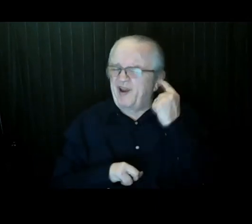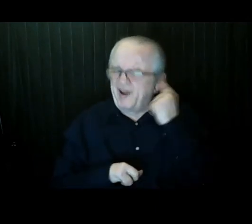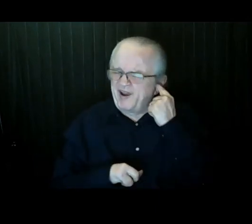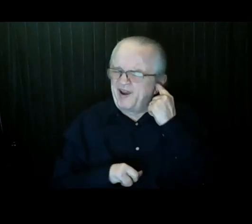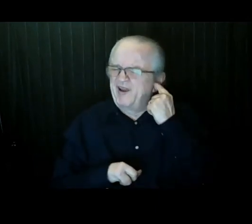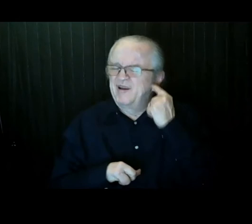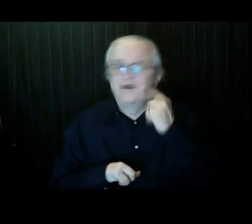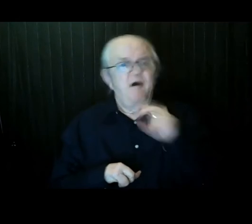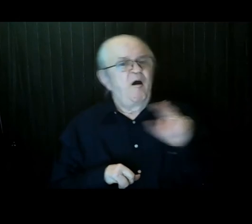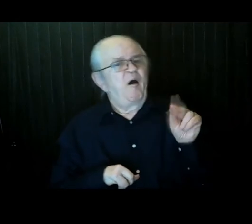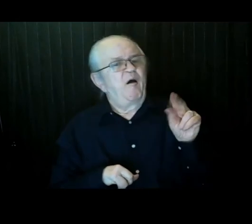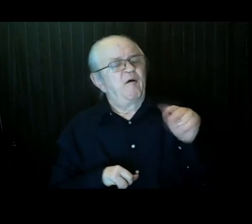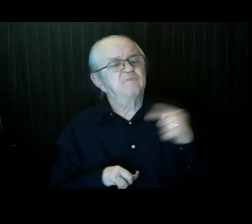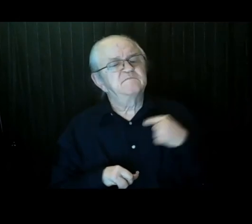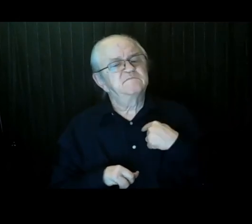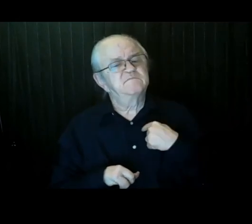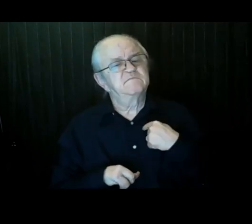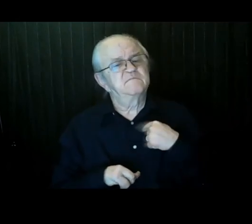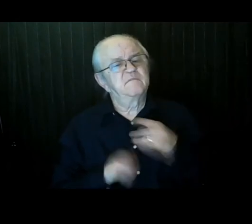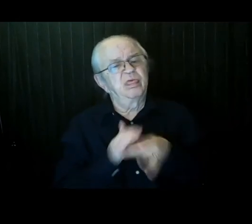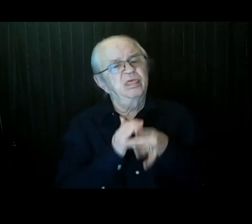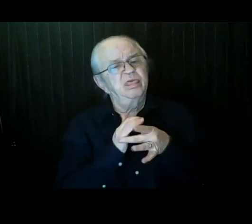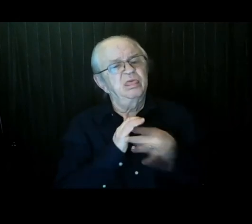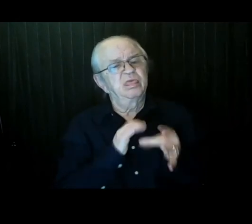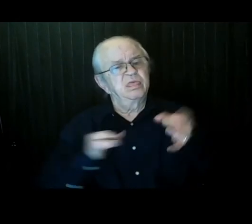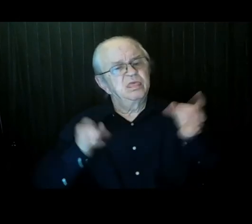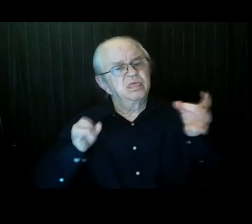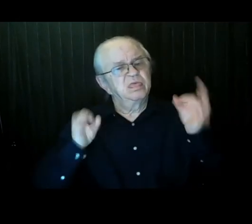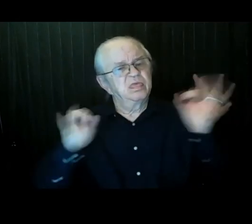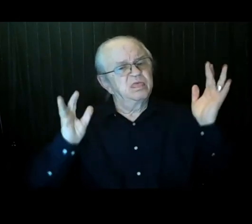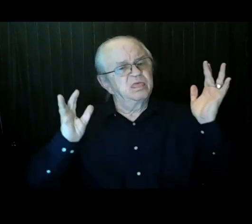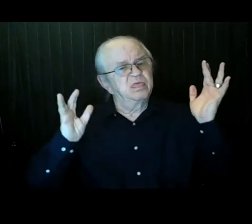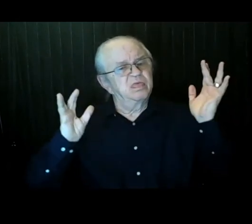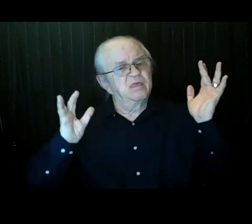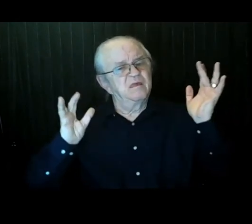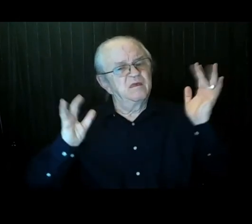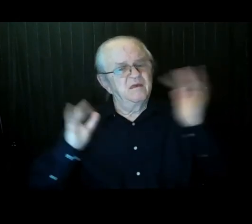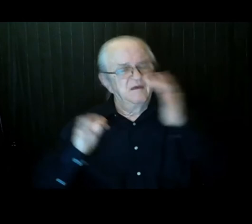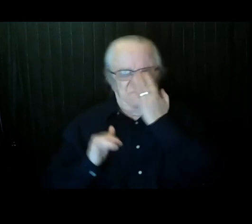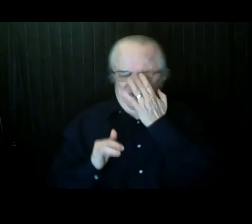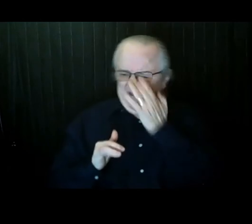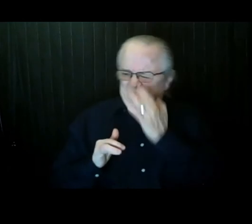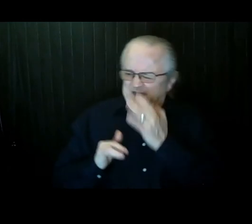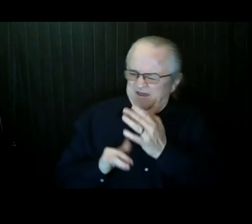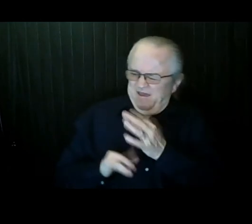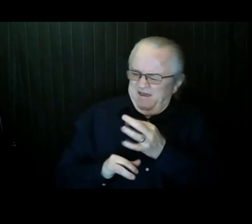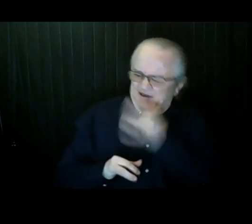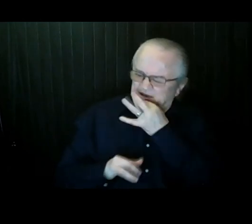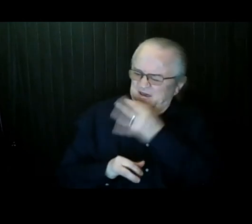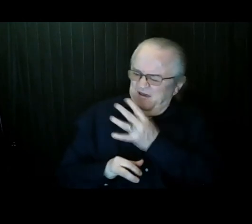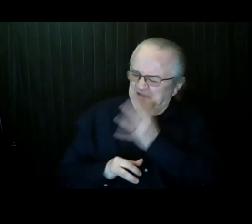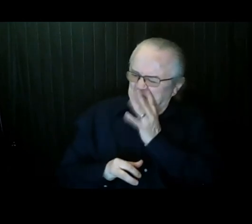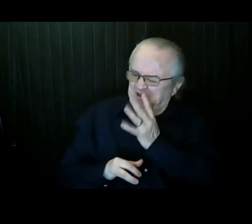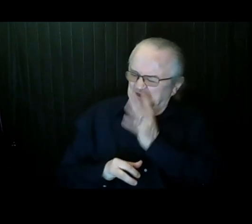He said, I consider myself a master of this instrument. They said, how can you say that? I mean, we've heard